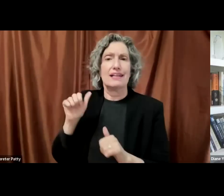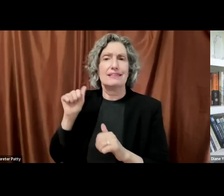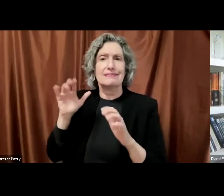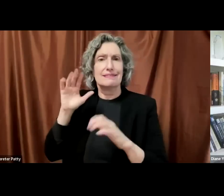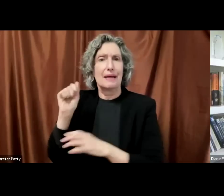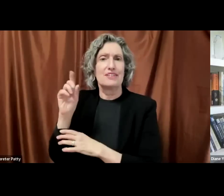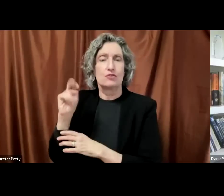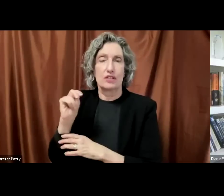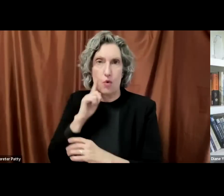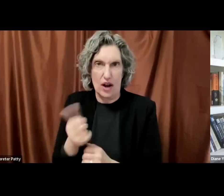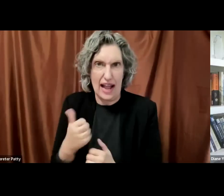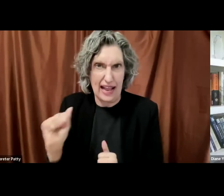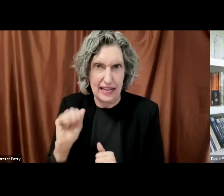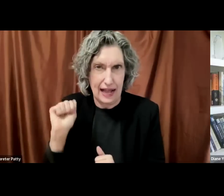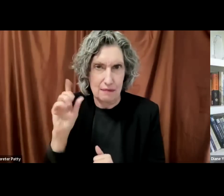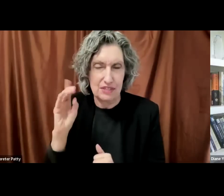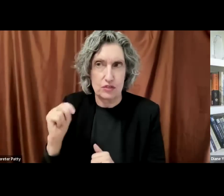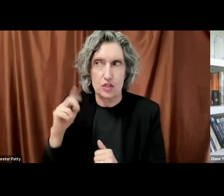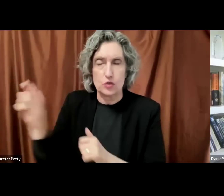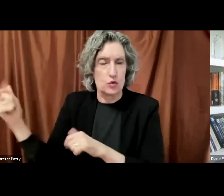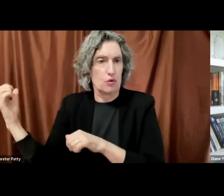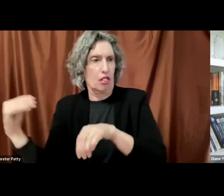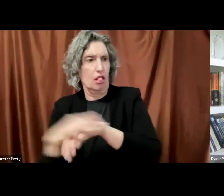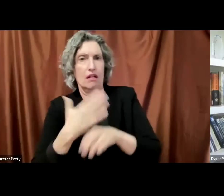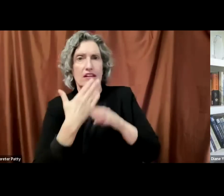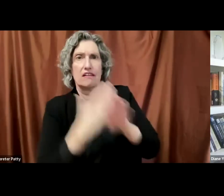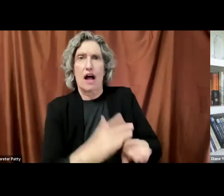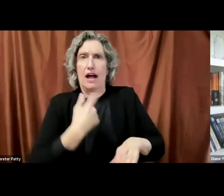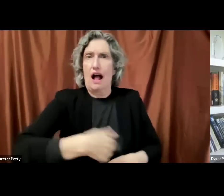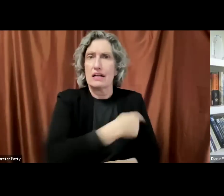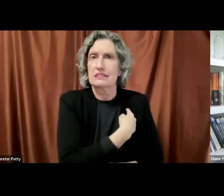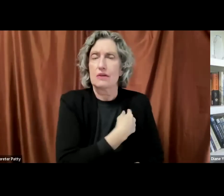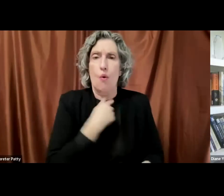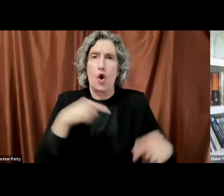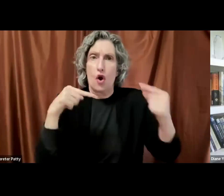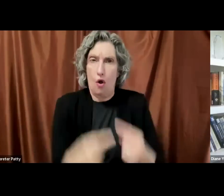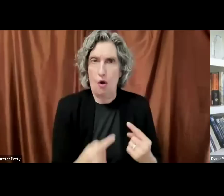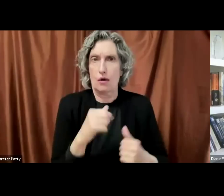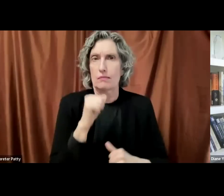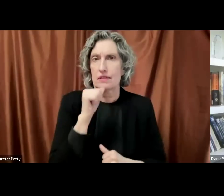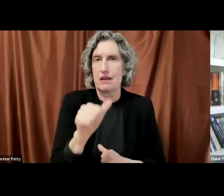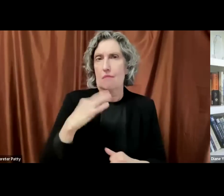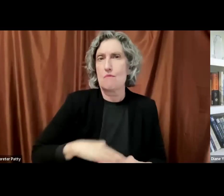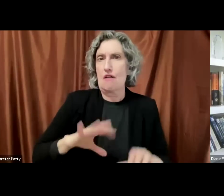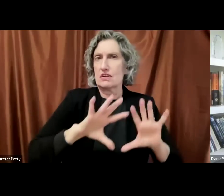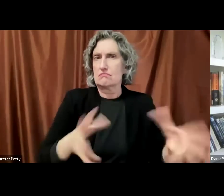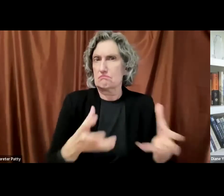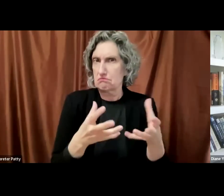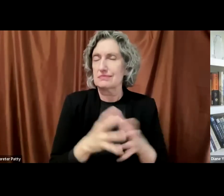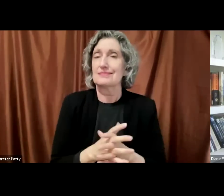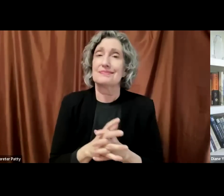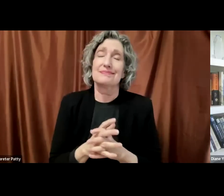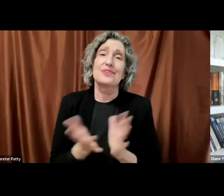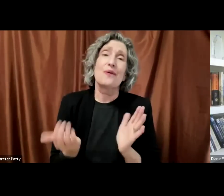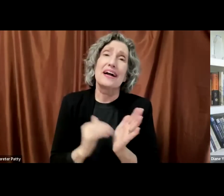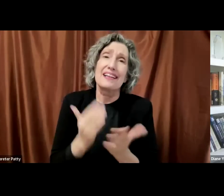anyone to divide or harm the nonprofit sector. So many thanks again to all of you for all of your essential work in